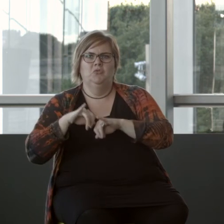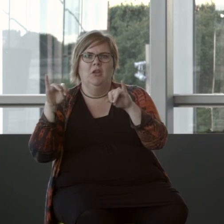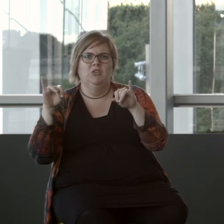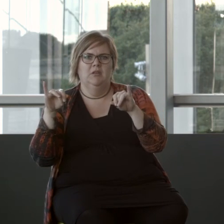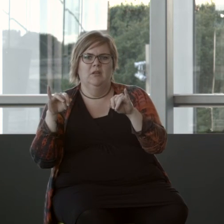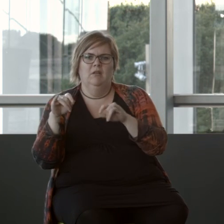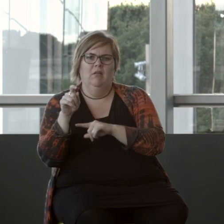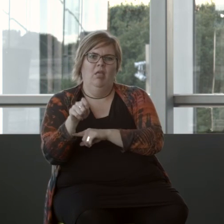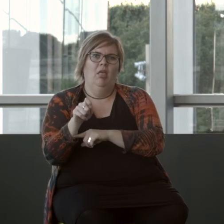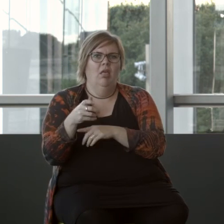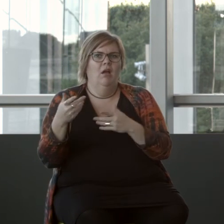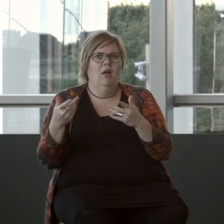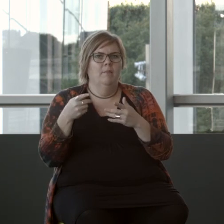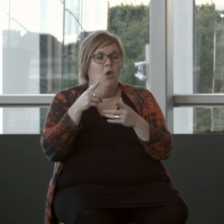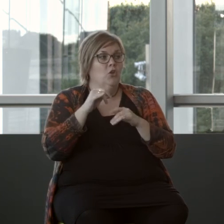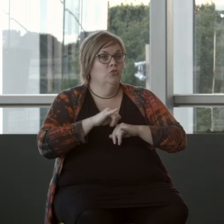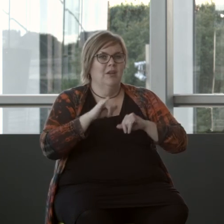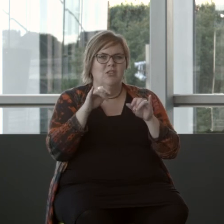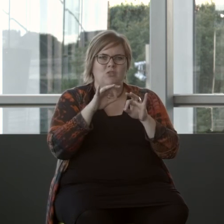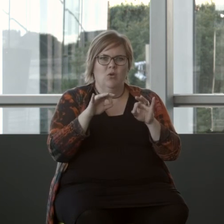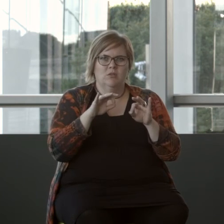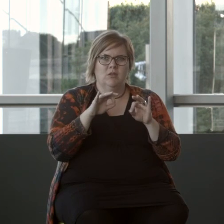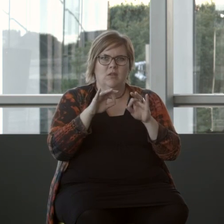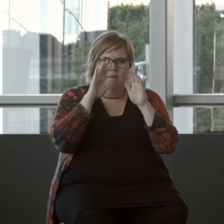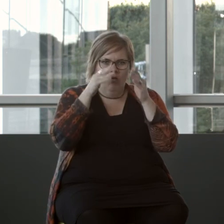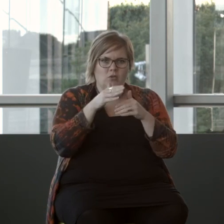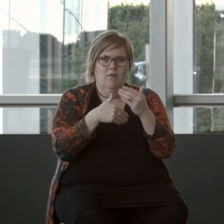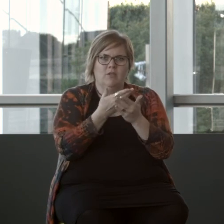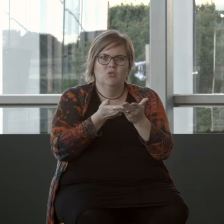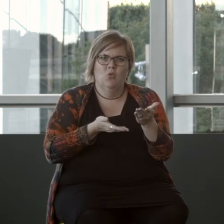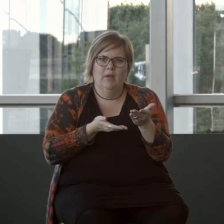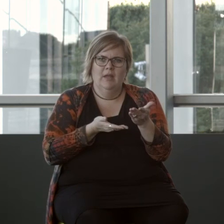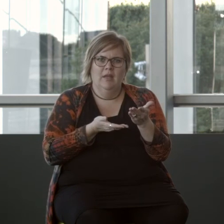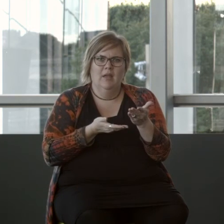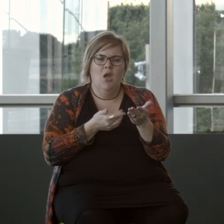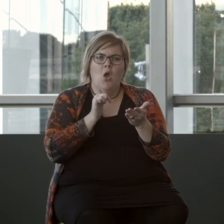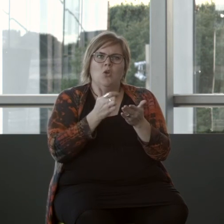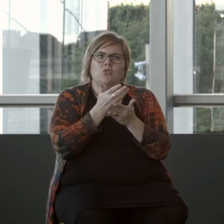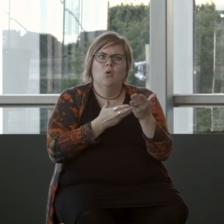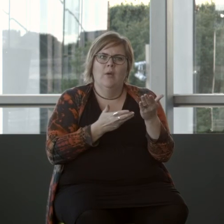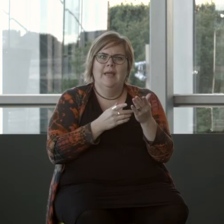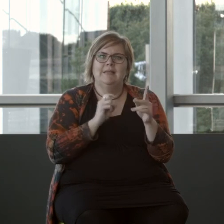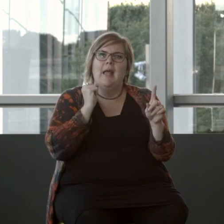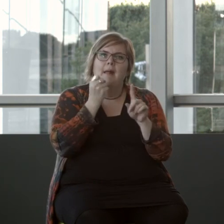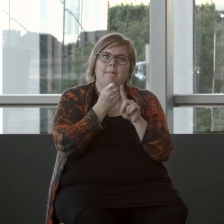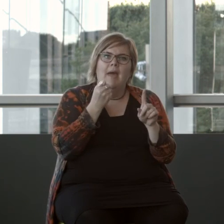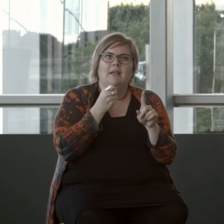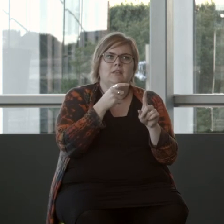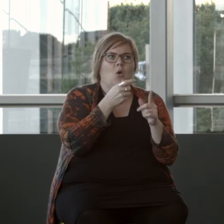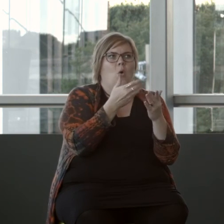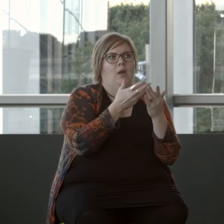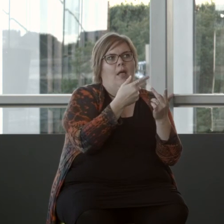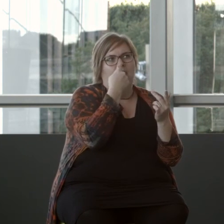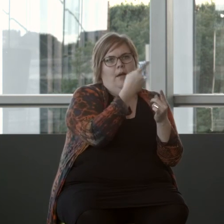her tragedy is not the focus of the story. Her story is often the impact that she has on other